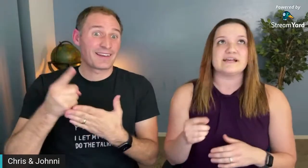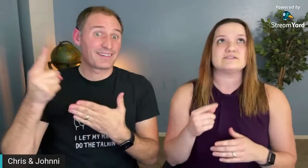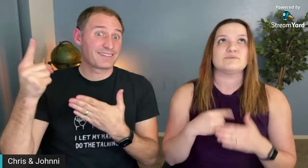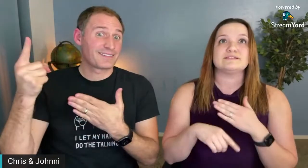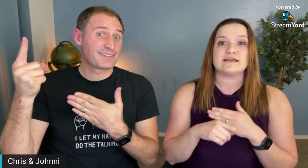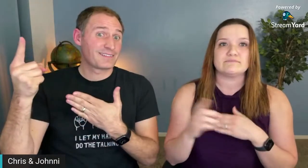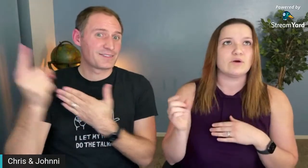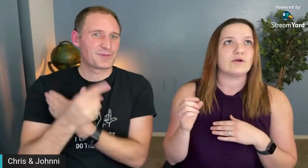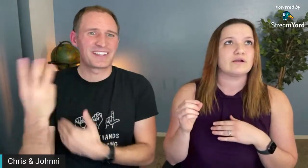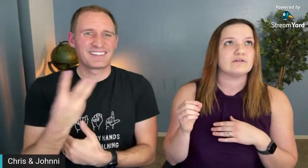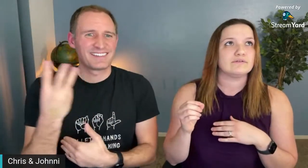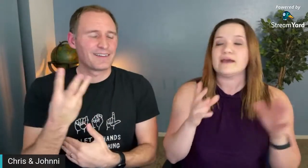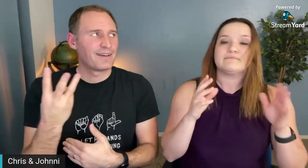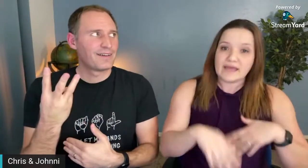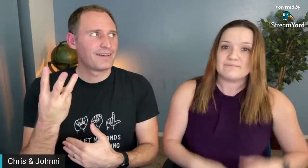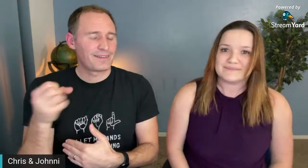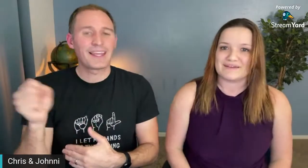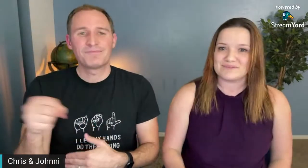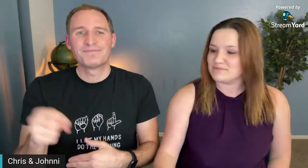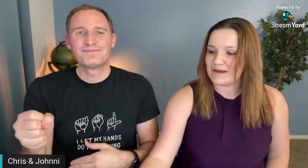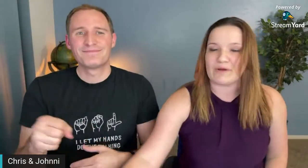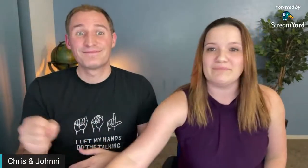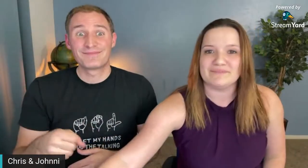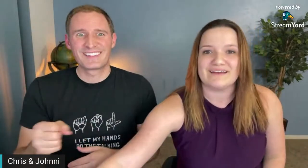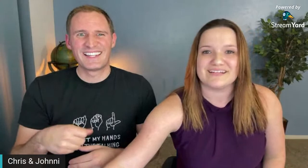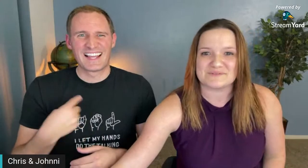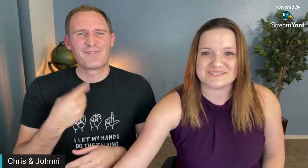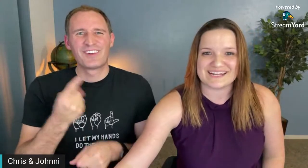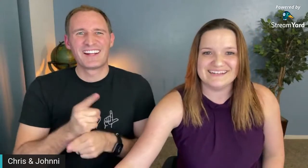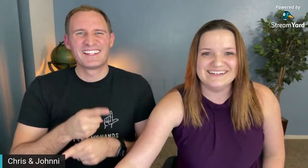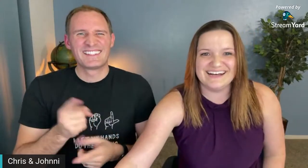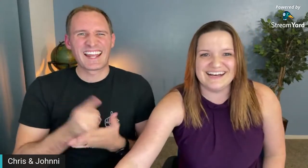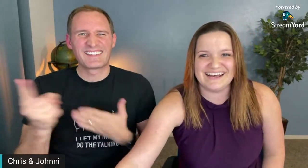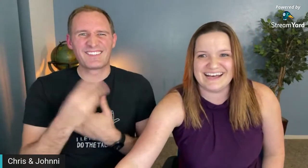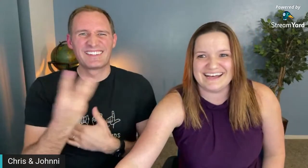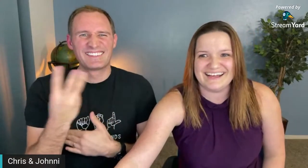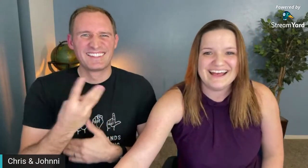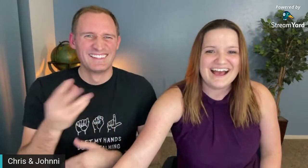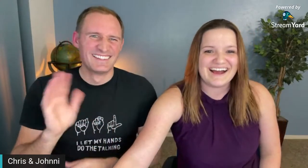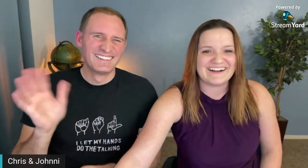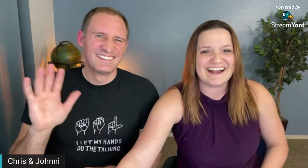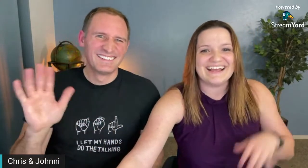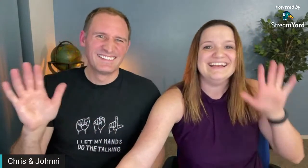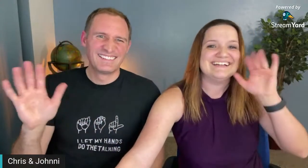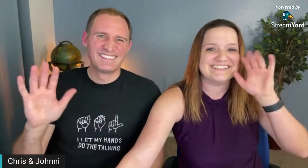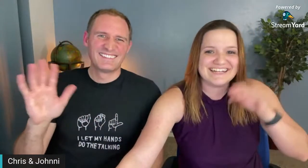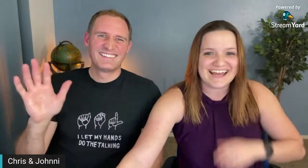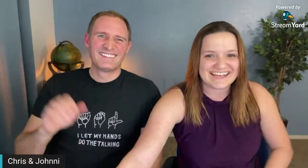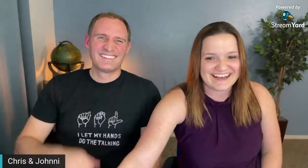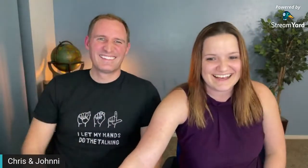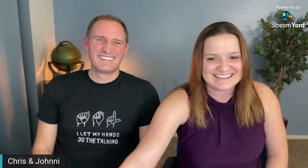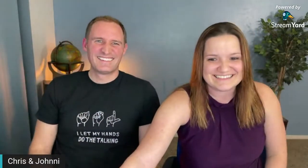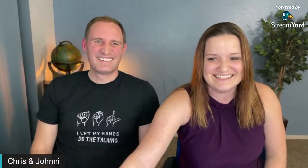next Wednesday, or no, I'm right. Yeah, next Wednesday. All right. Good night, guys.